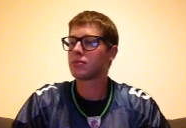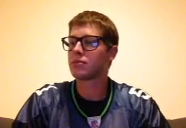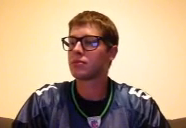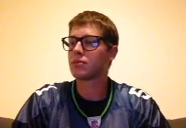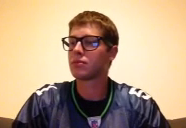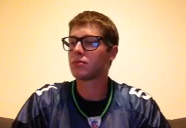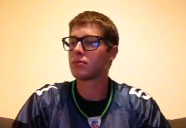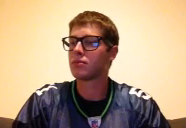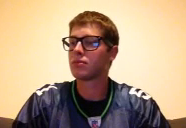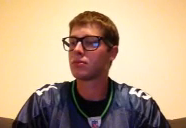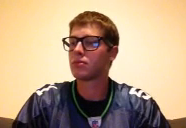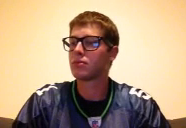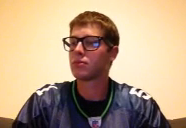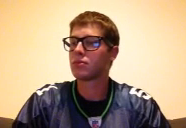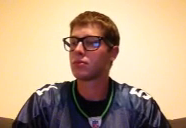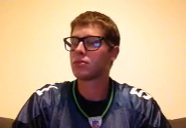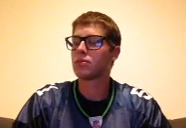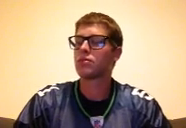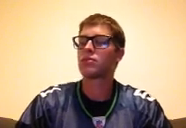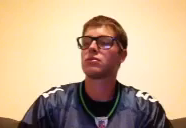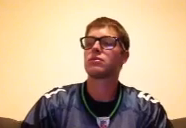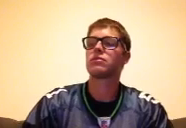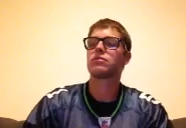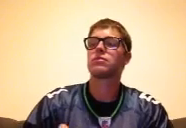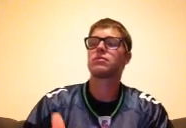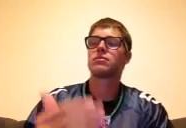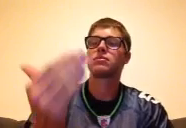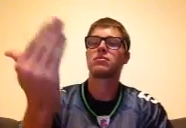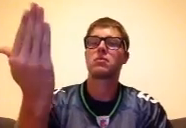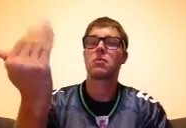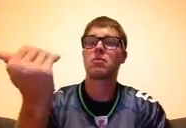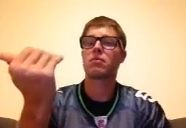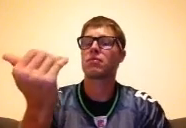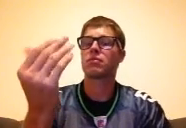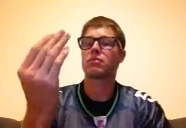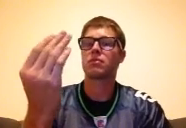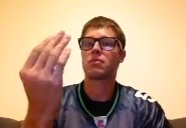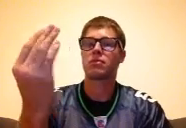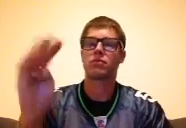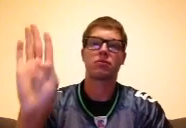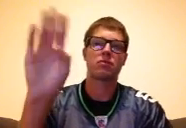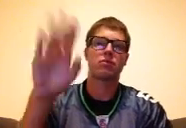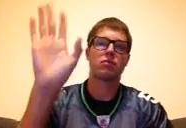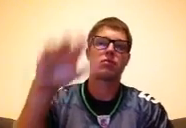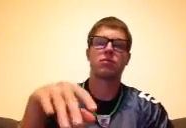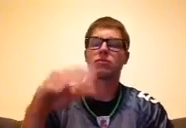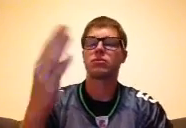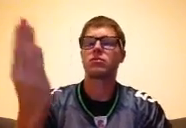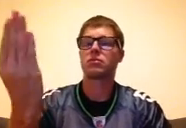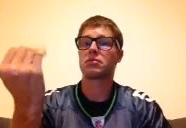What's that like? The stand on the field and watch that unfold where everything went wrong? Yeah, it's